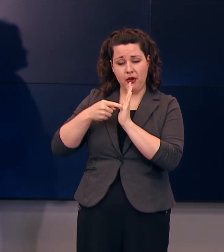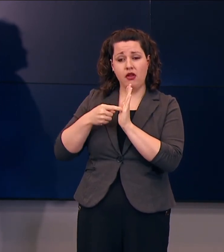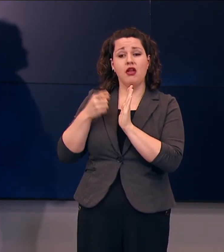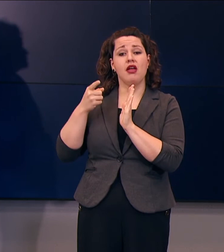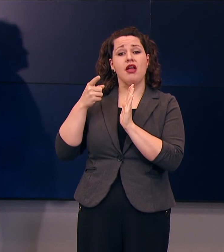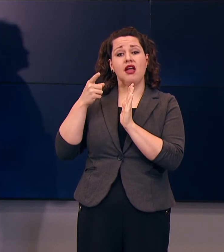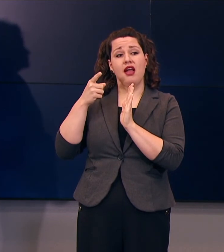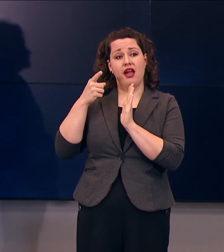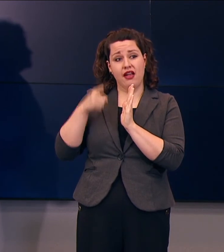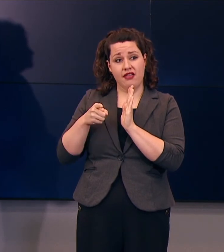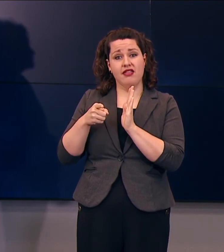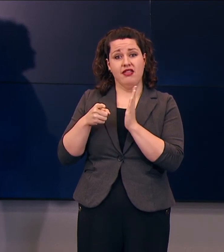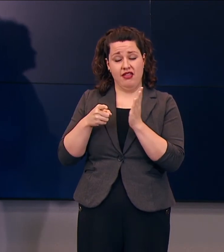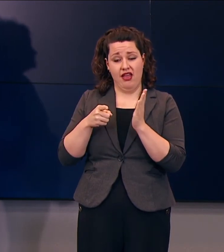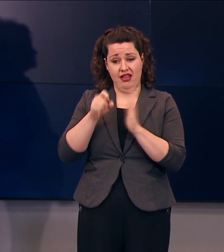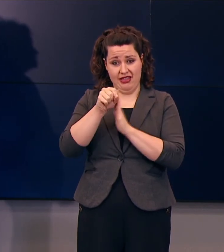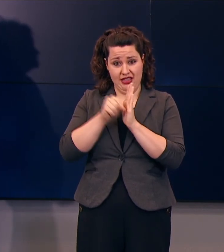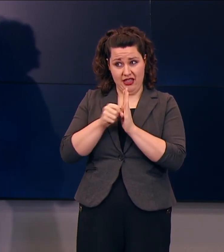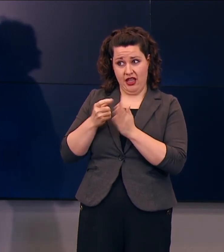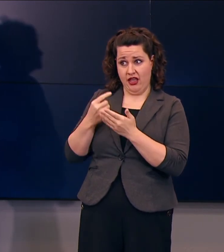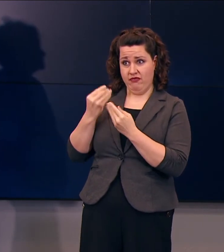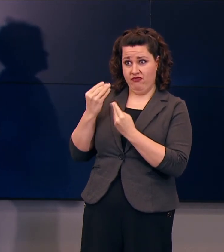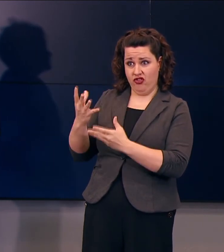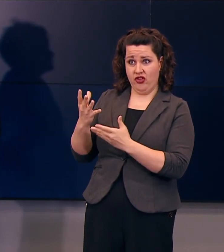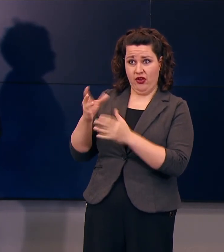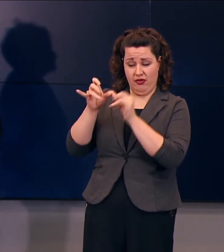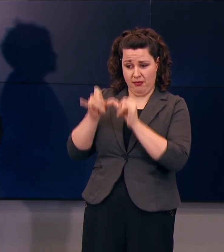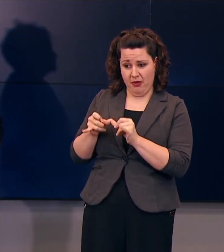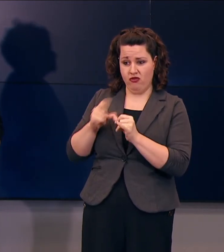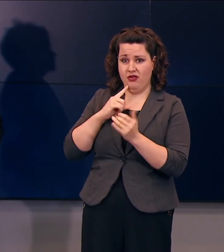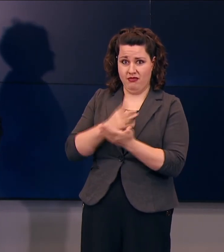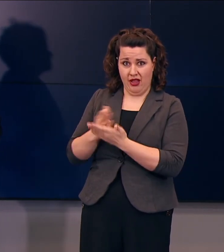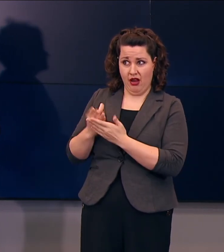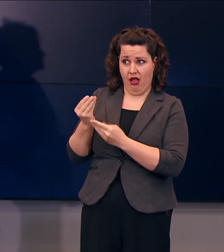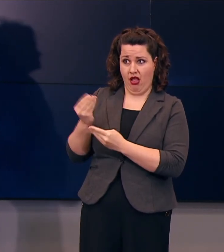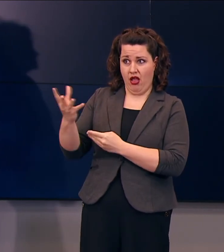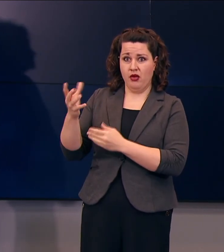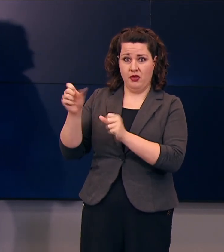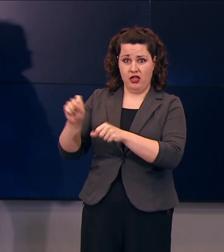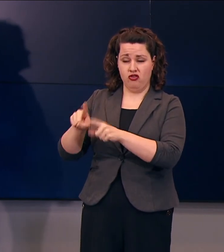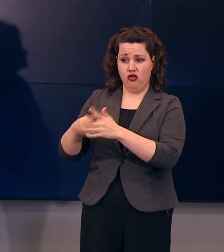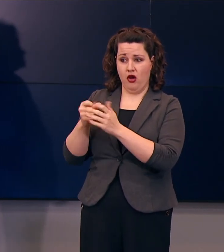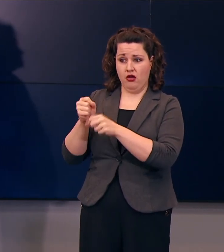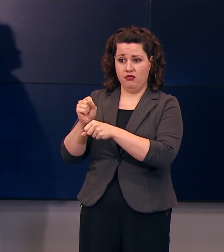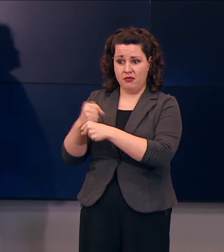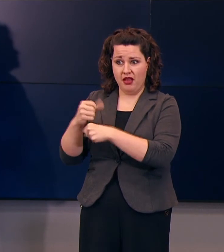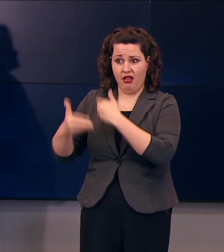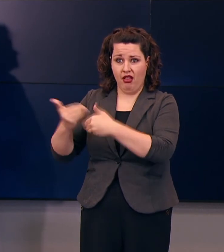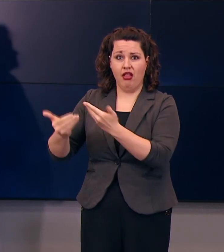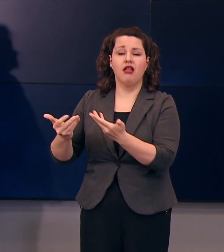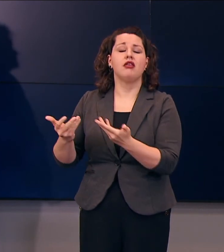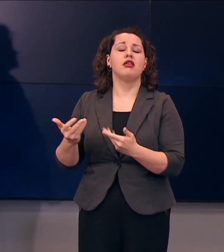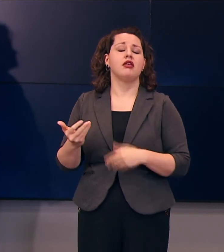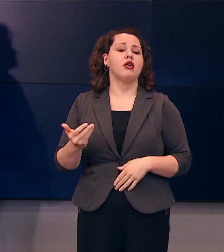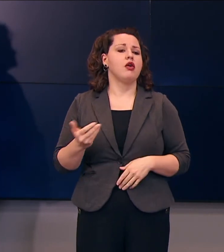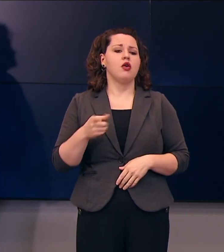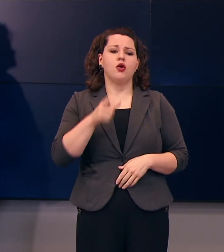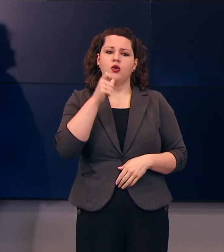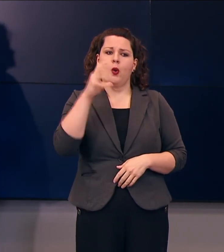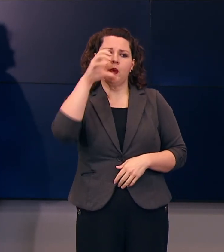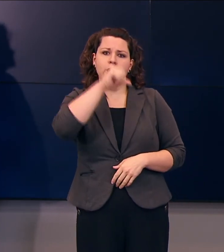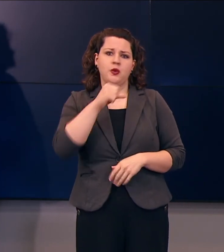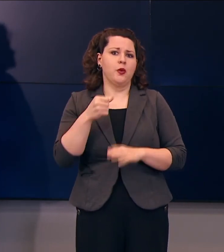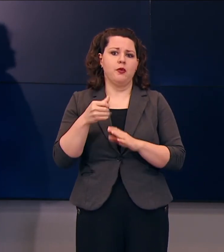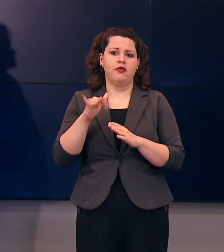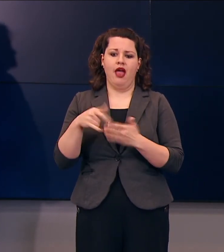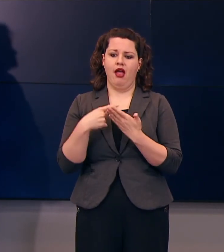with the university so that work can now get started? Well, I don't think you should assume that no conversations or no dialogue happened prior to the